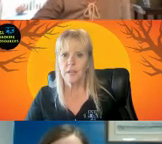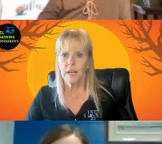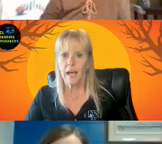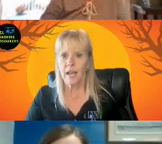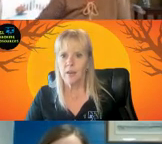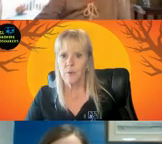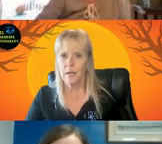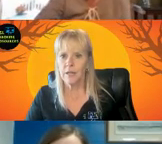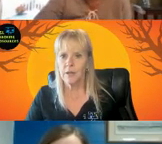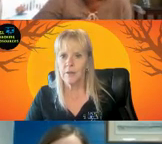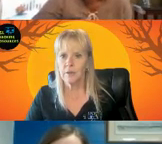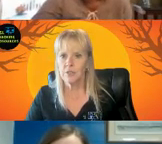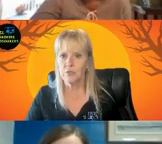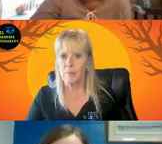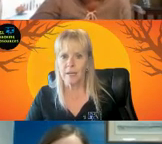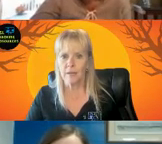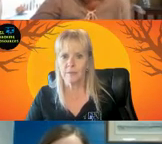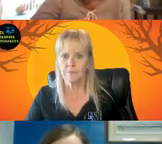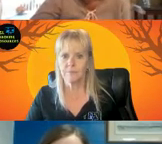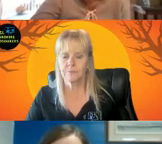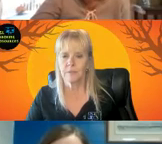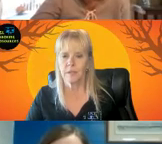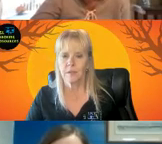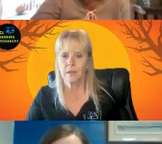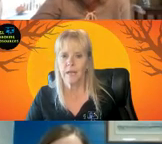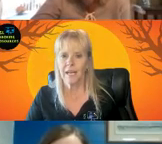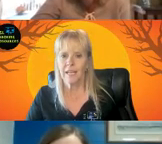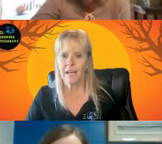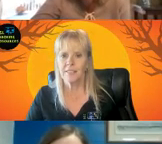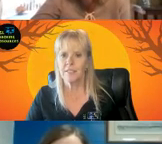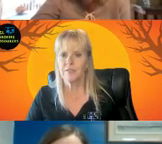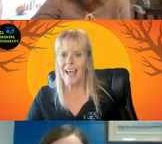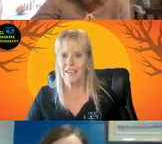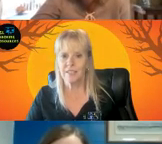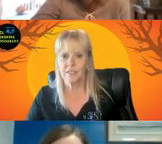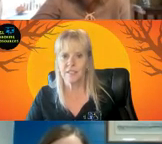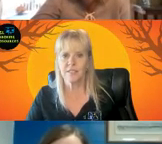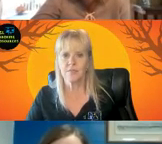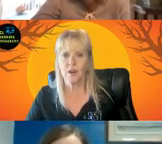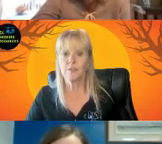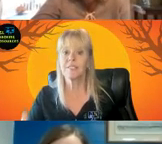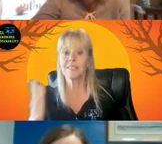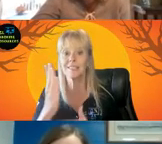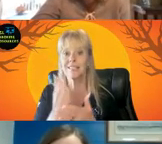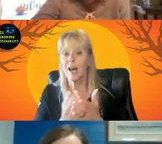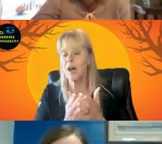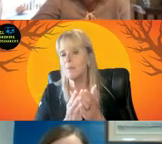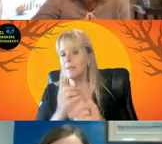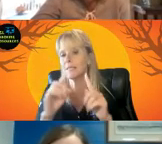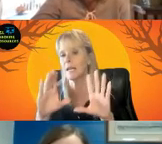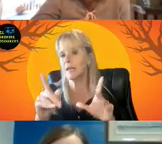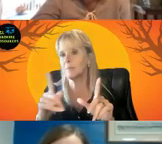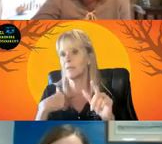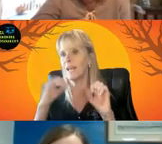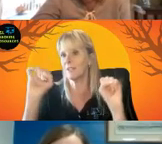videos. And right here, here's your drop down. And it has the different activities involved. Some